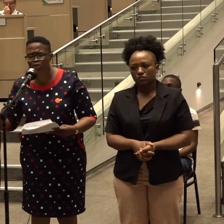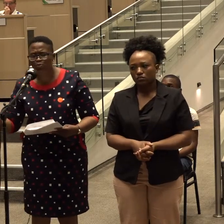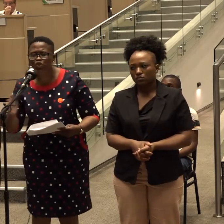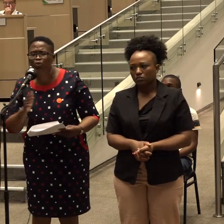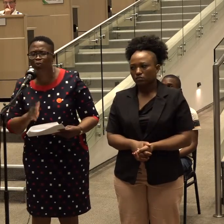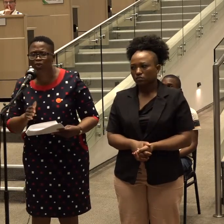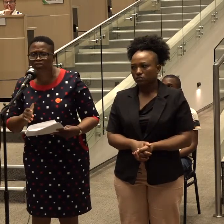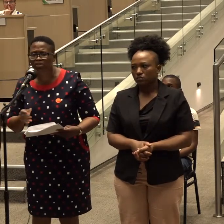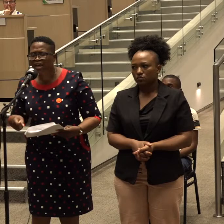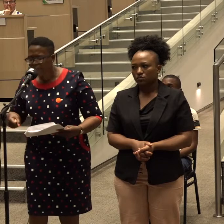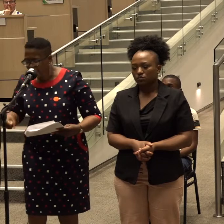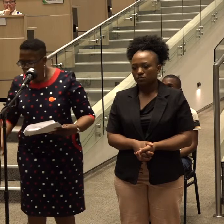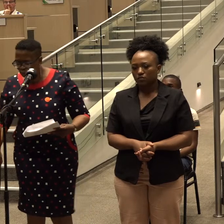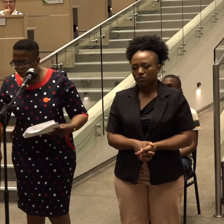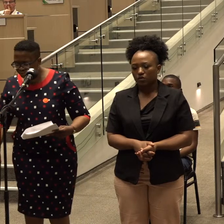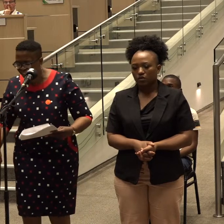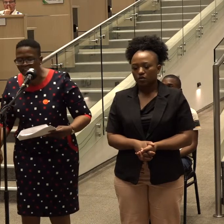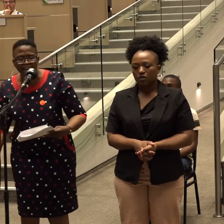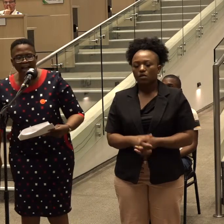foreign